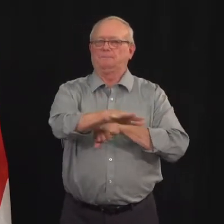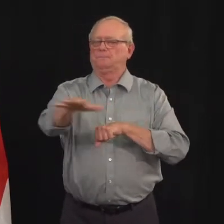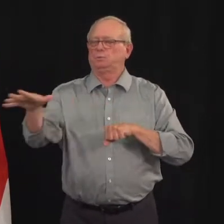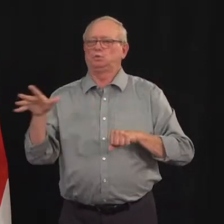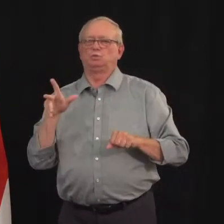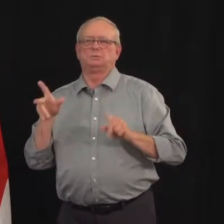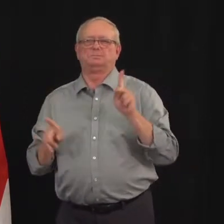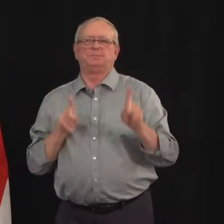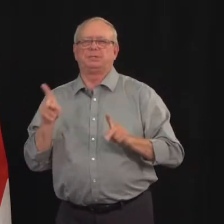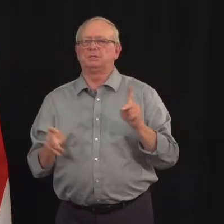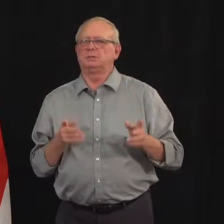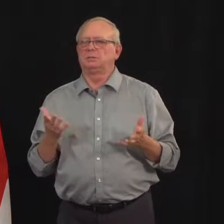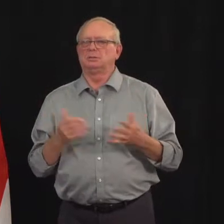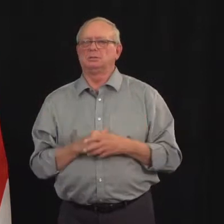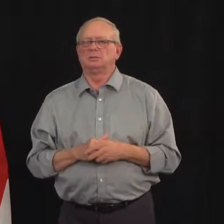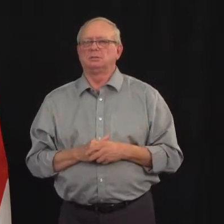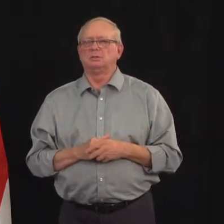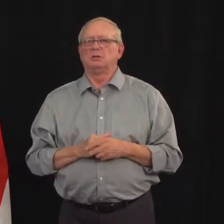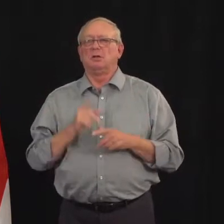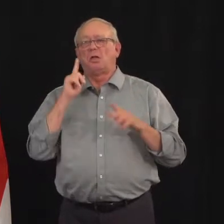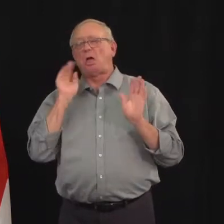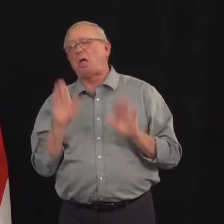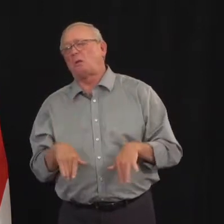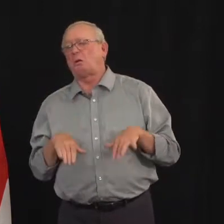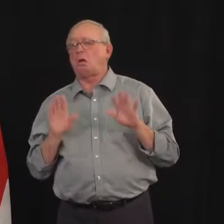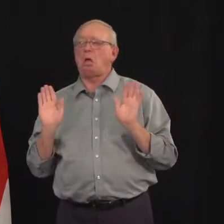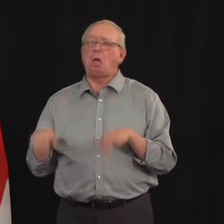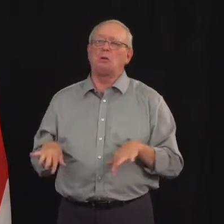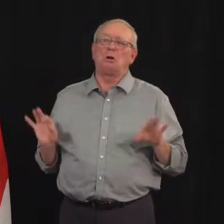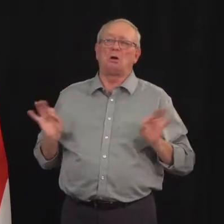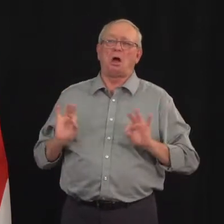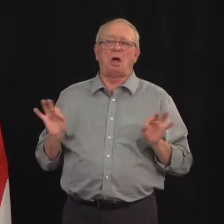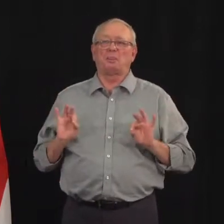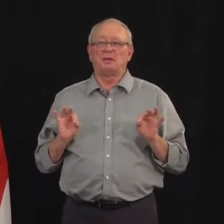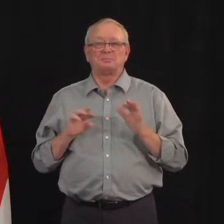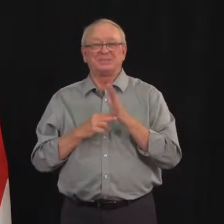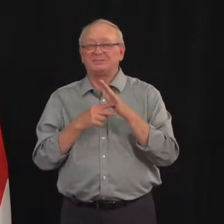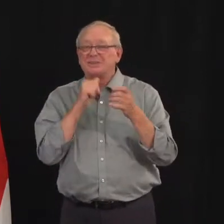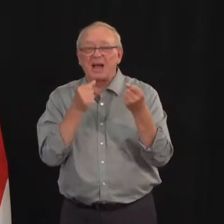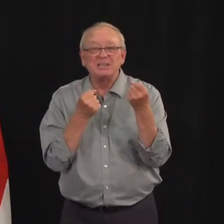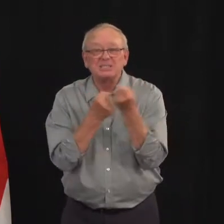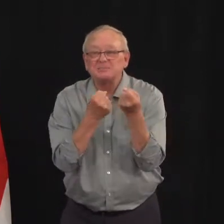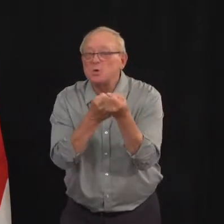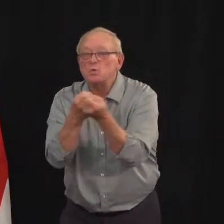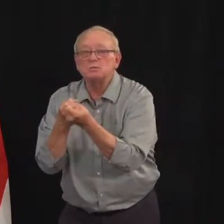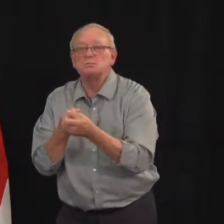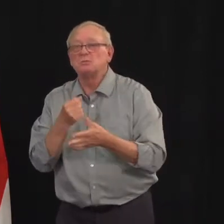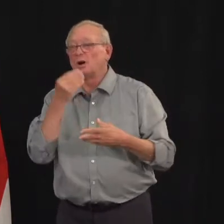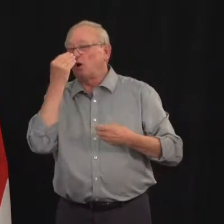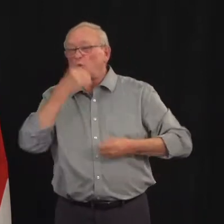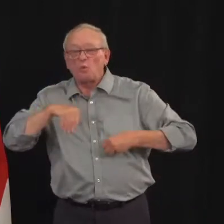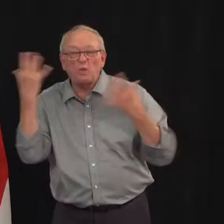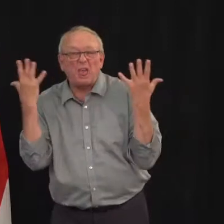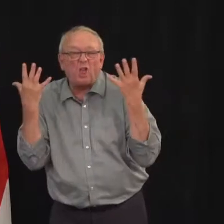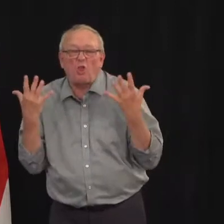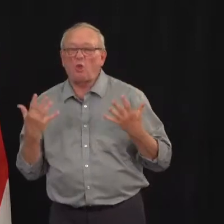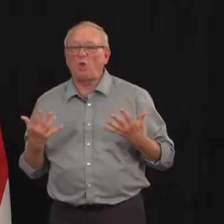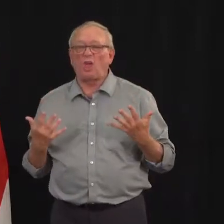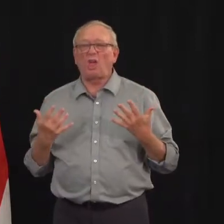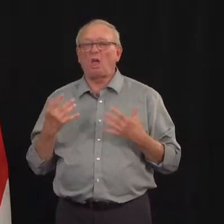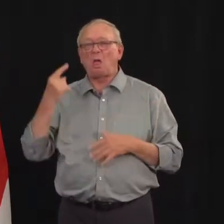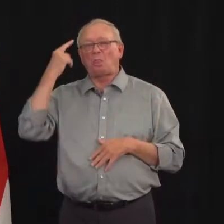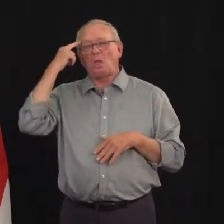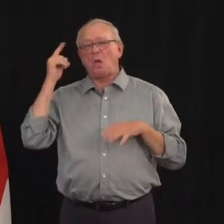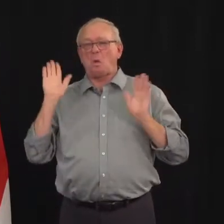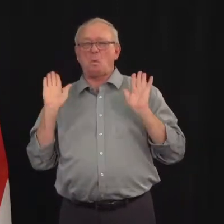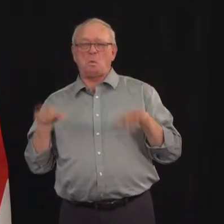everyday precautions, we let one another down. When we have the mindset that the virus can't touch us, or if it does,